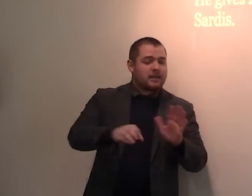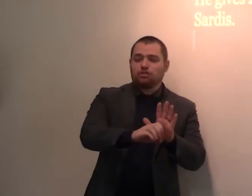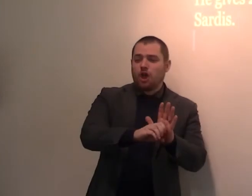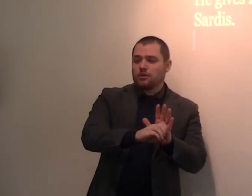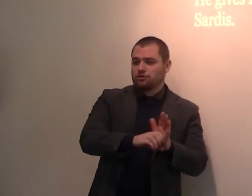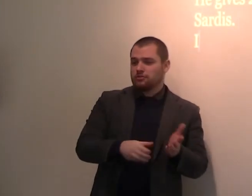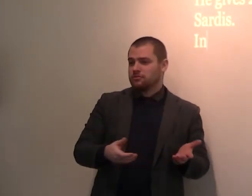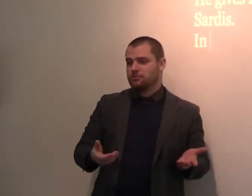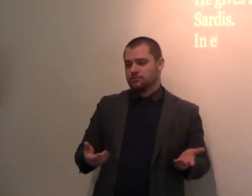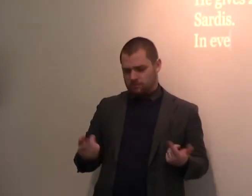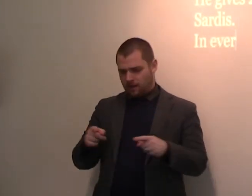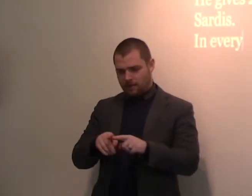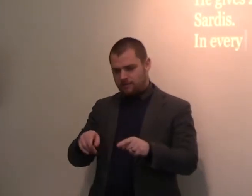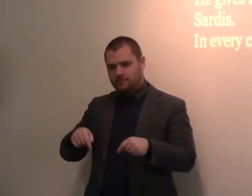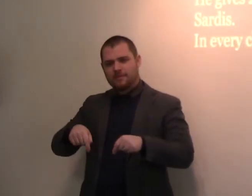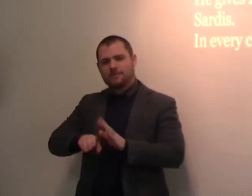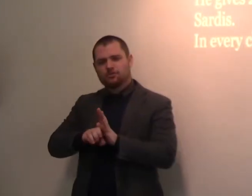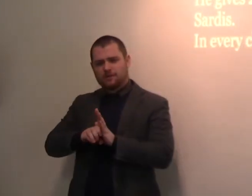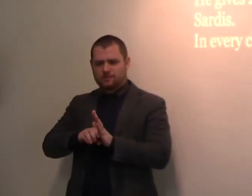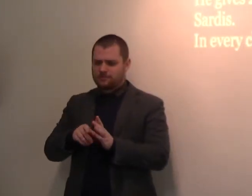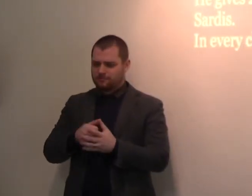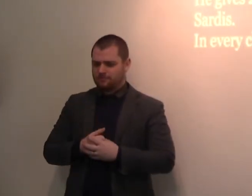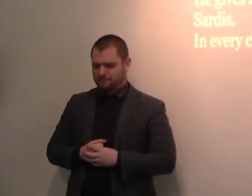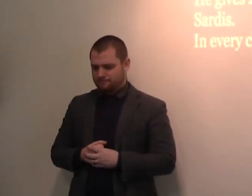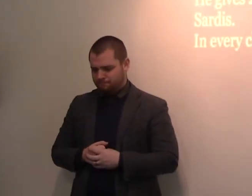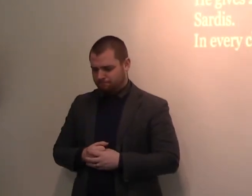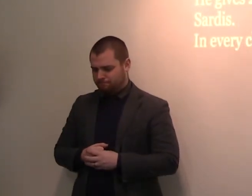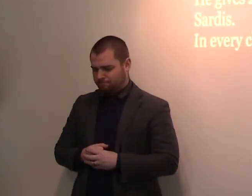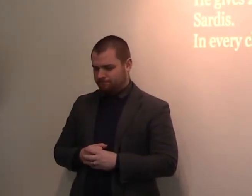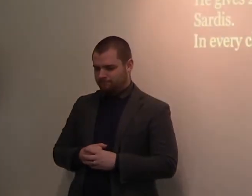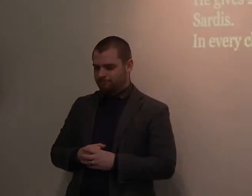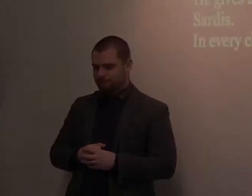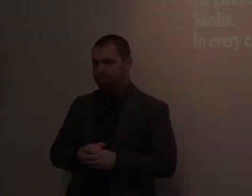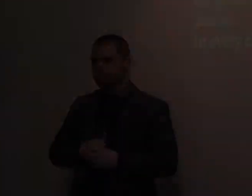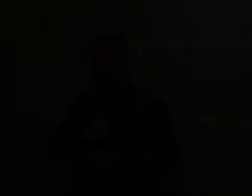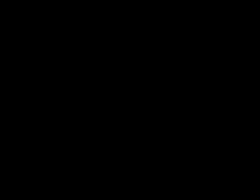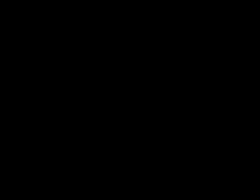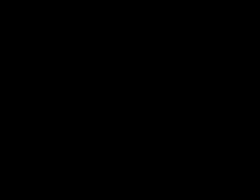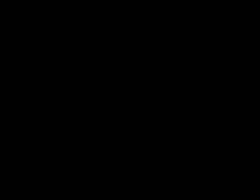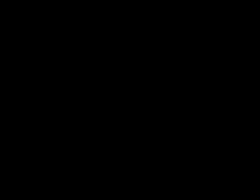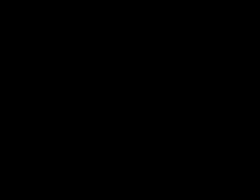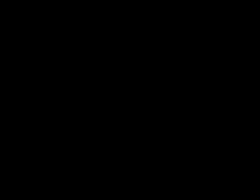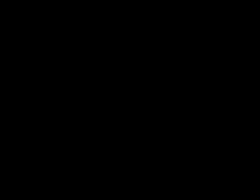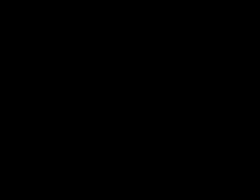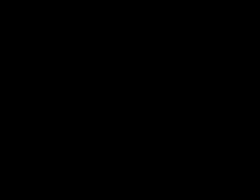church, it is like, remember, the book of Revelation means to unveil. It's not something mysterious or